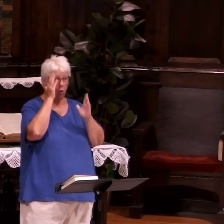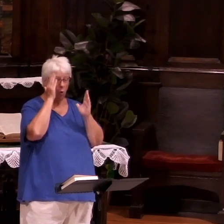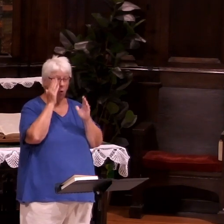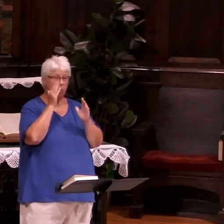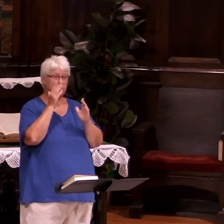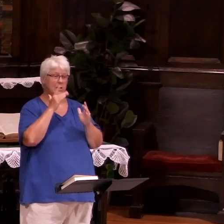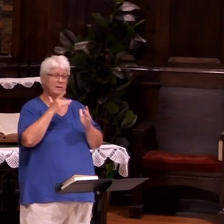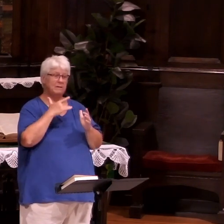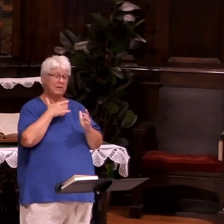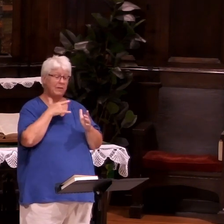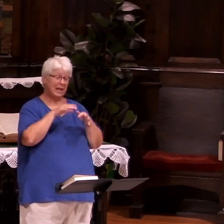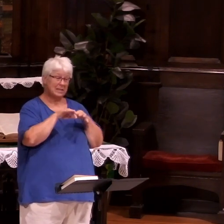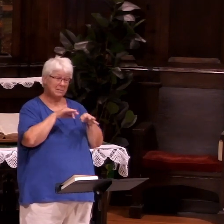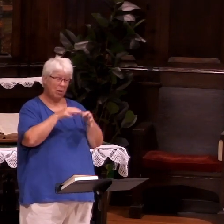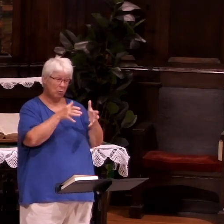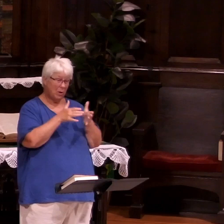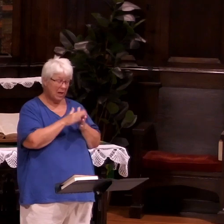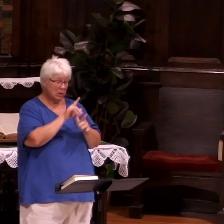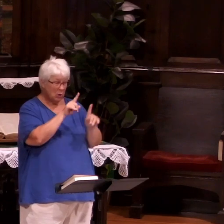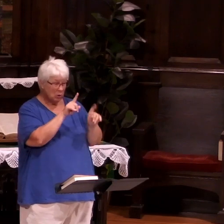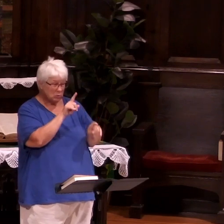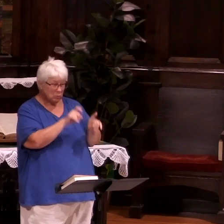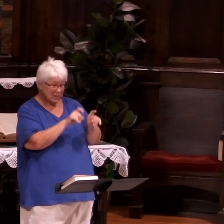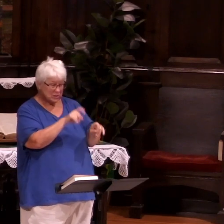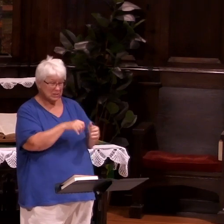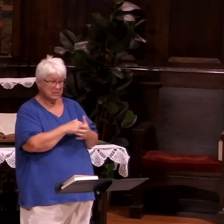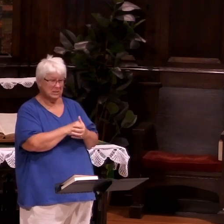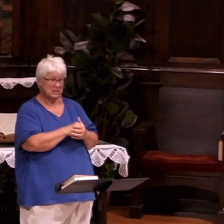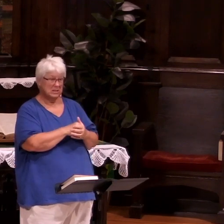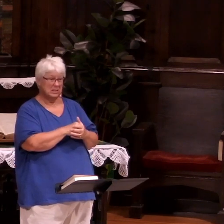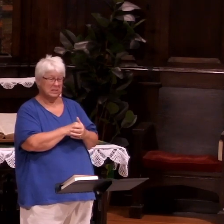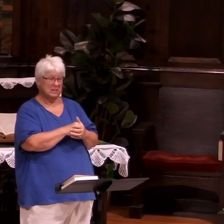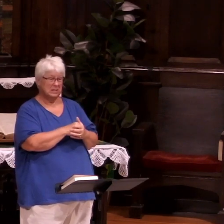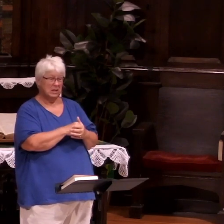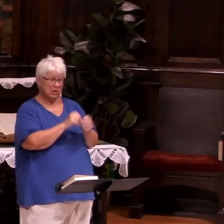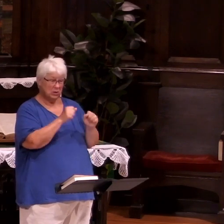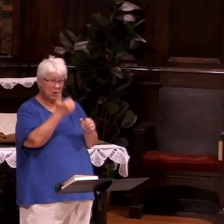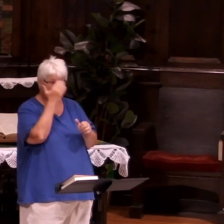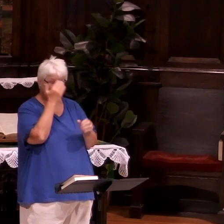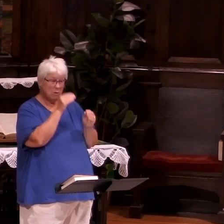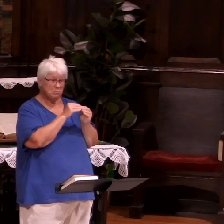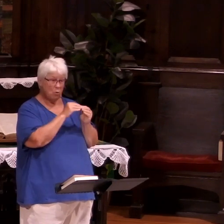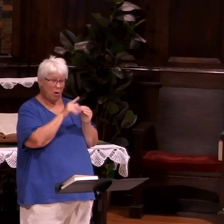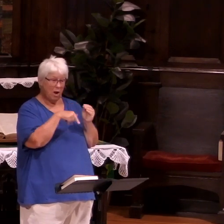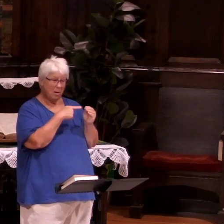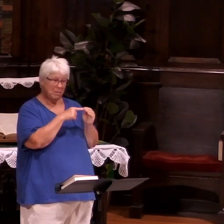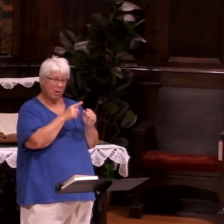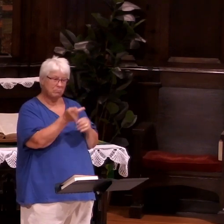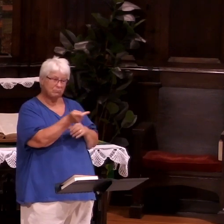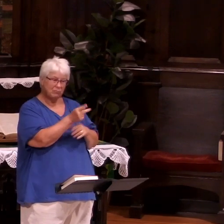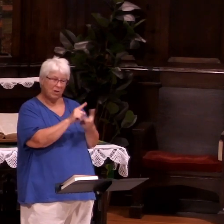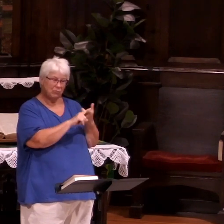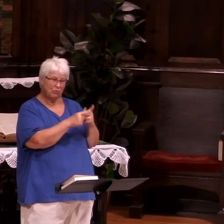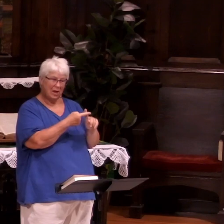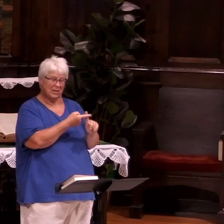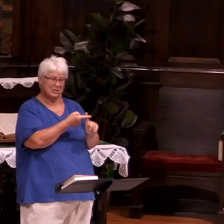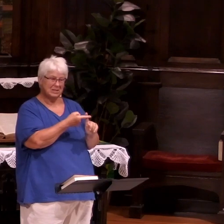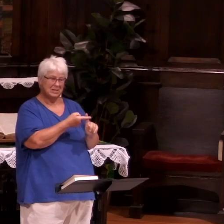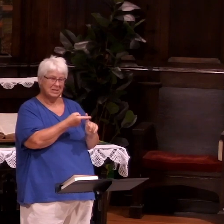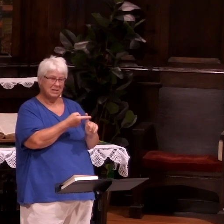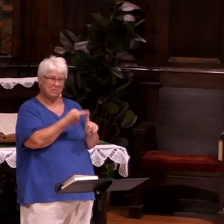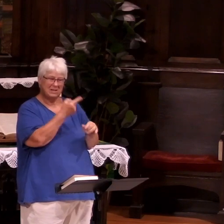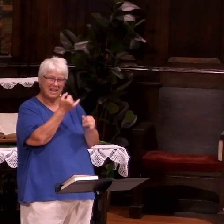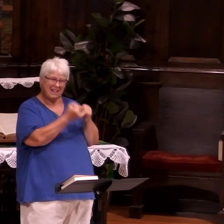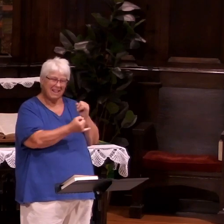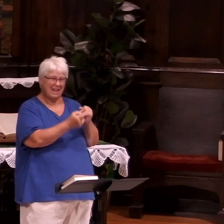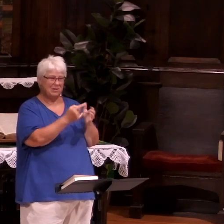their eyes, they explain that they just want to ask him some questions so they can know more about their friendship, because it's the